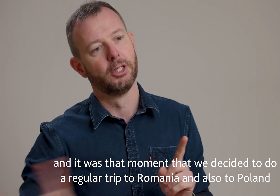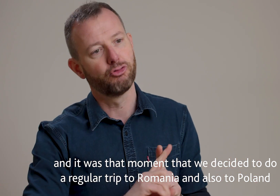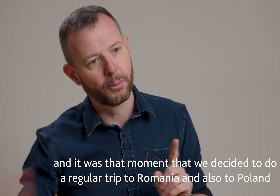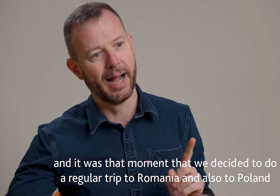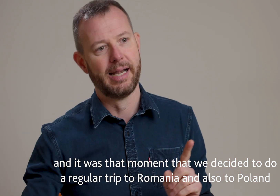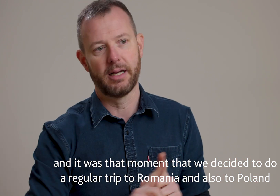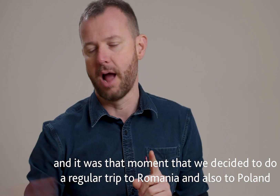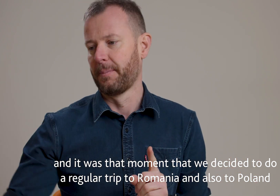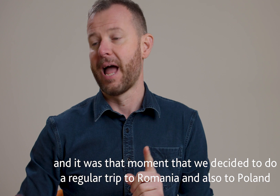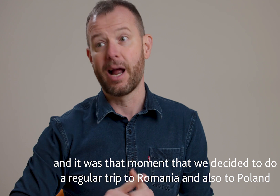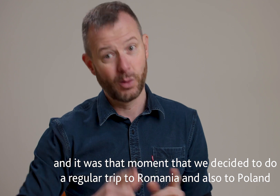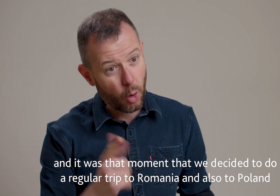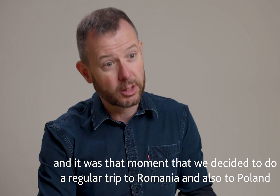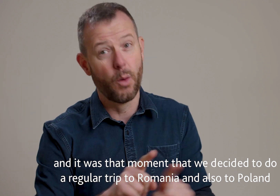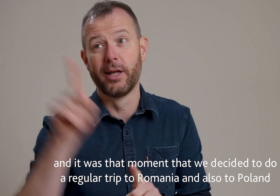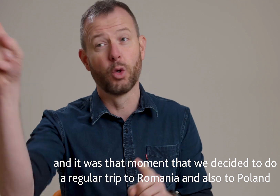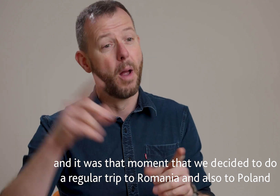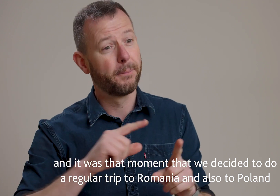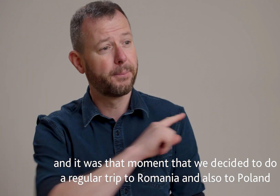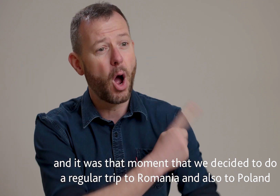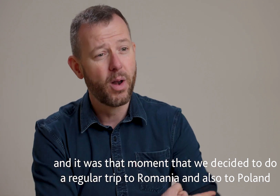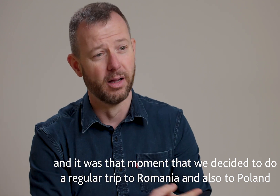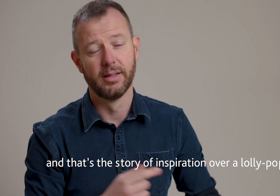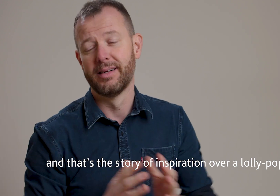from India. And we all started to ponder